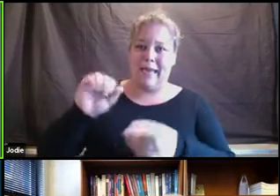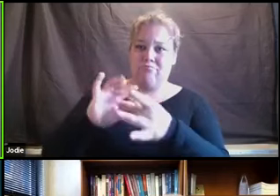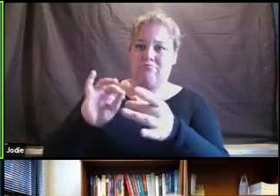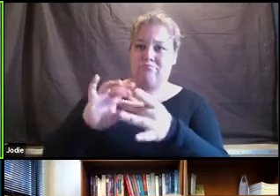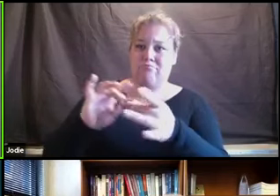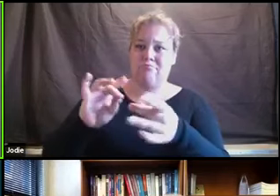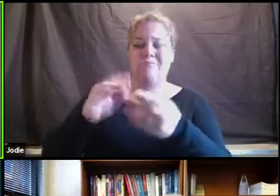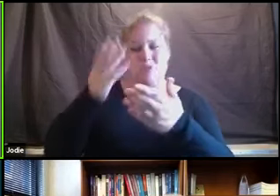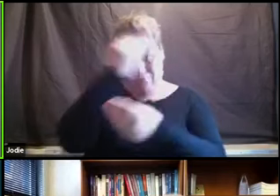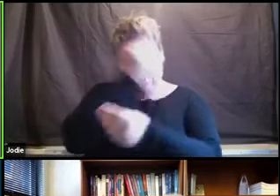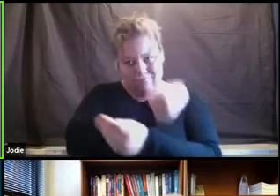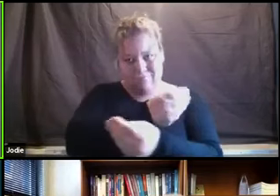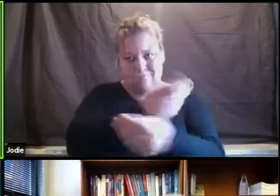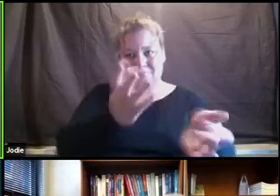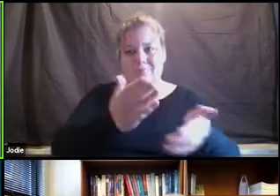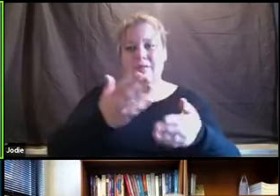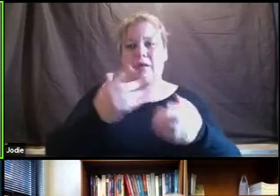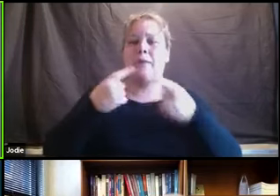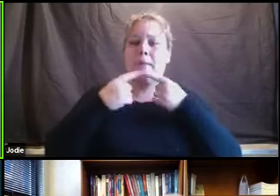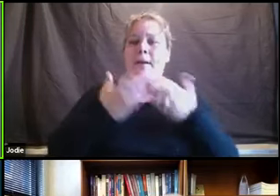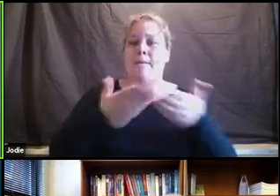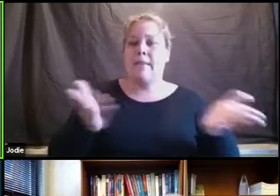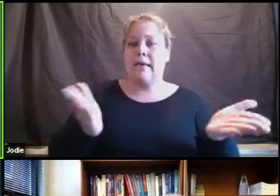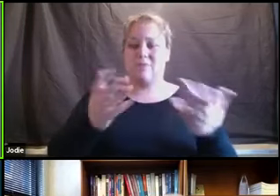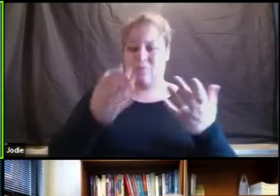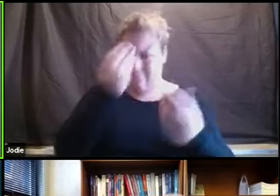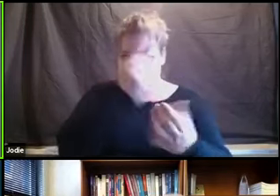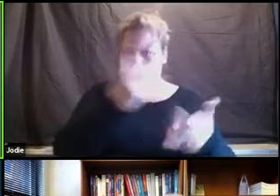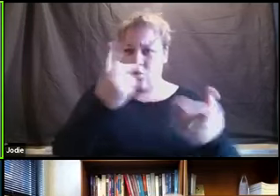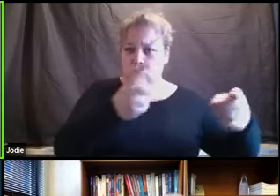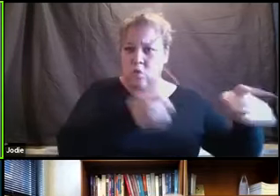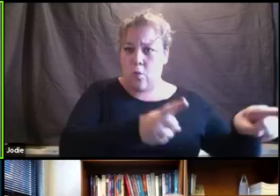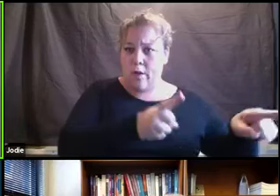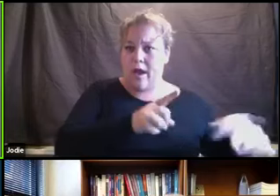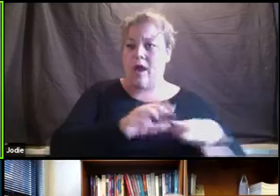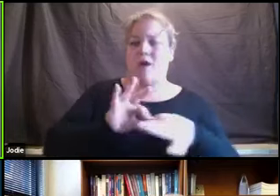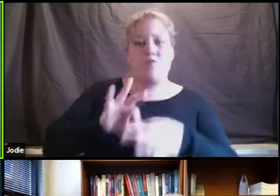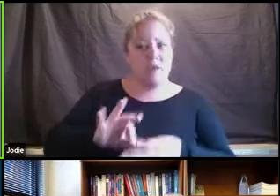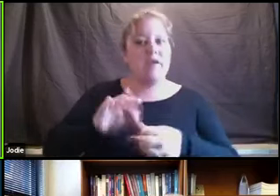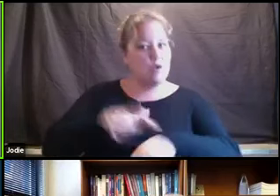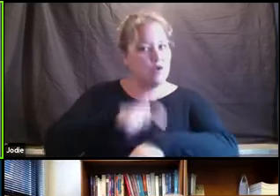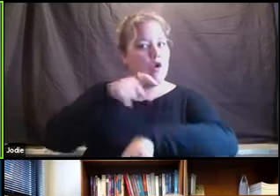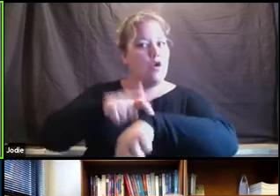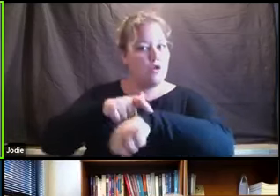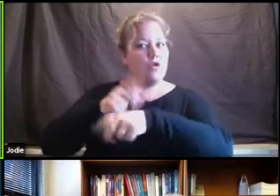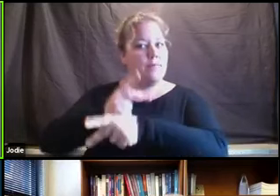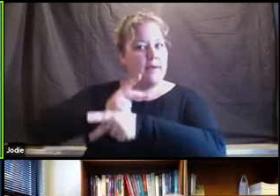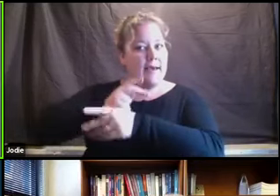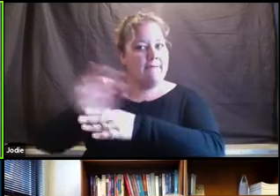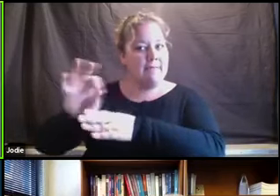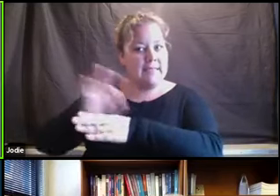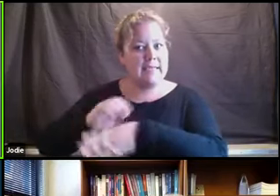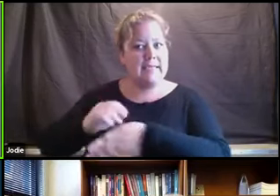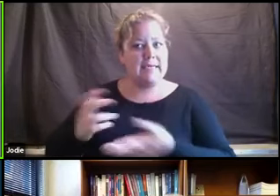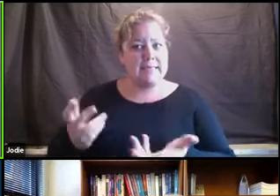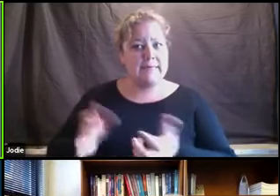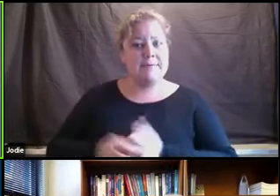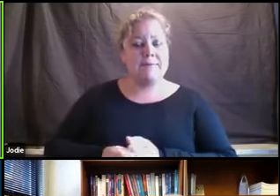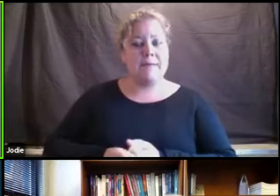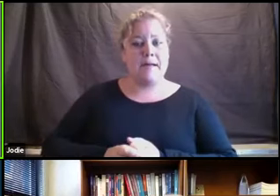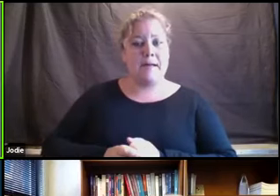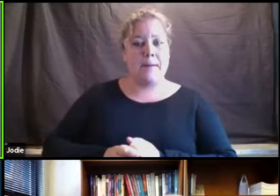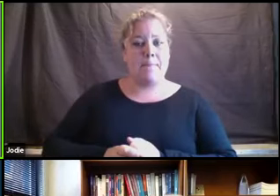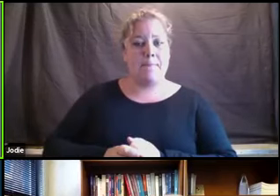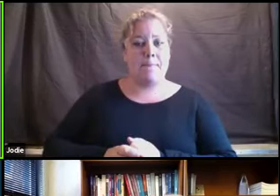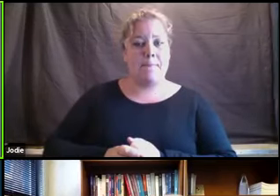public what's happening in terms of the planning and intention around long-term care facilities. I think I